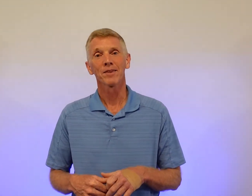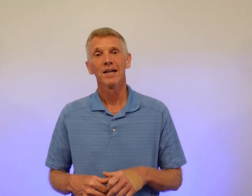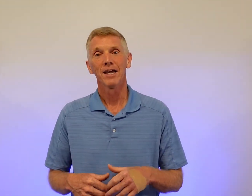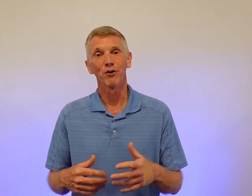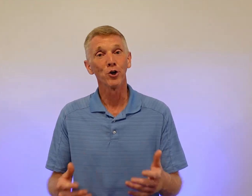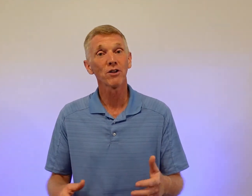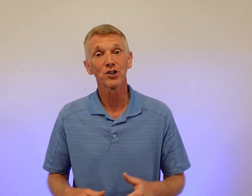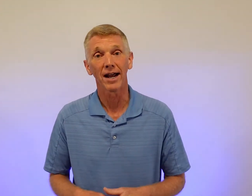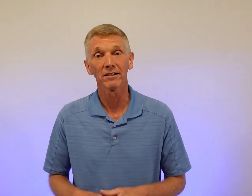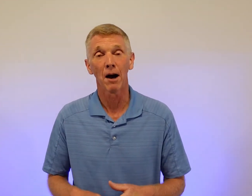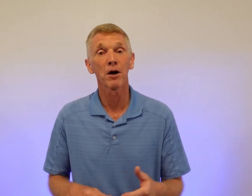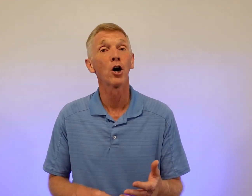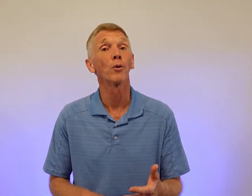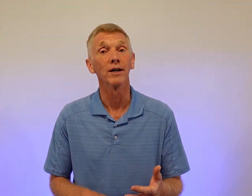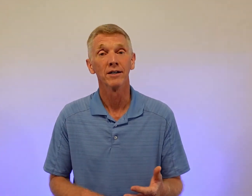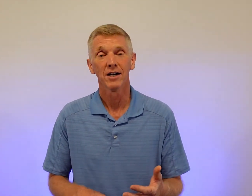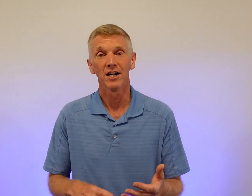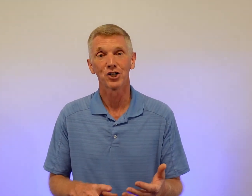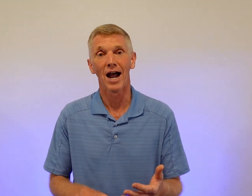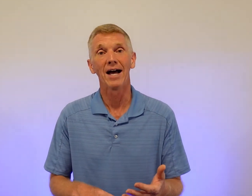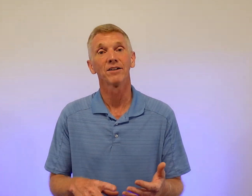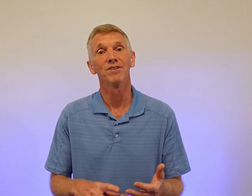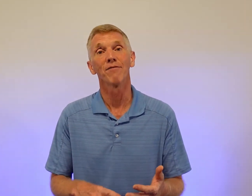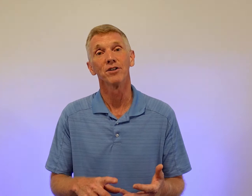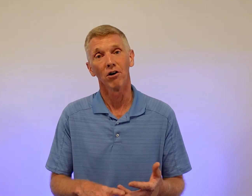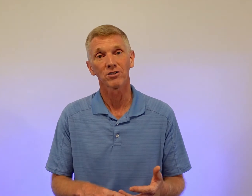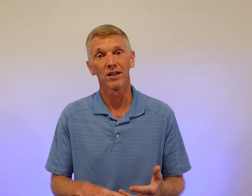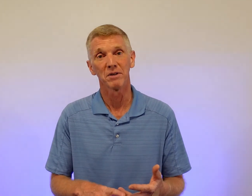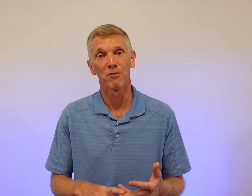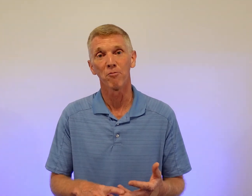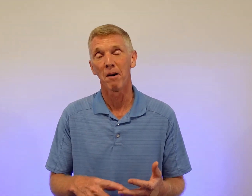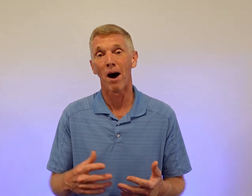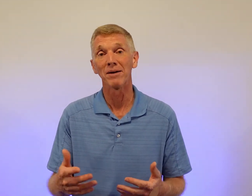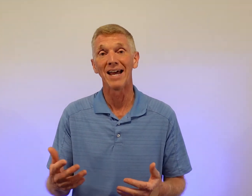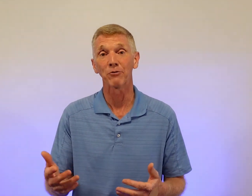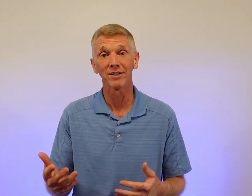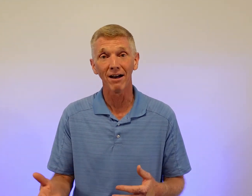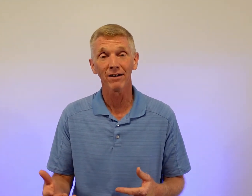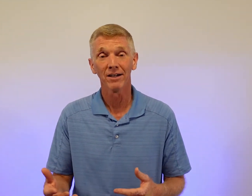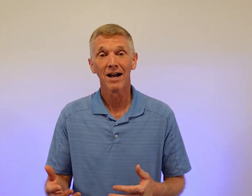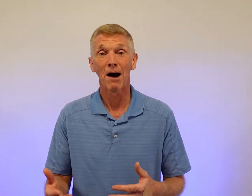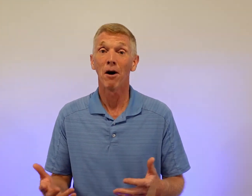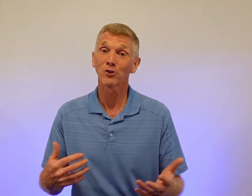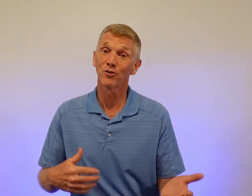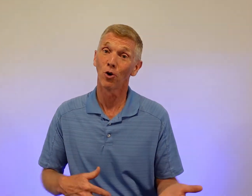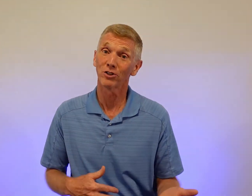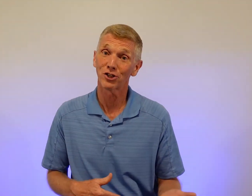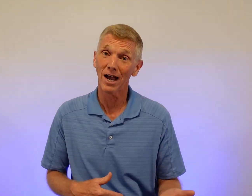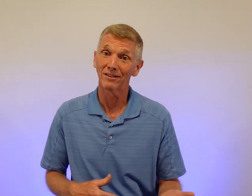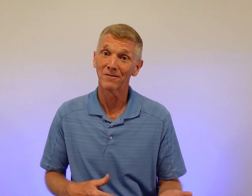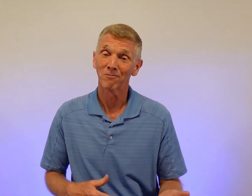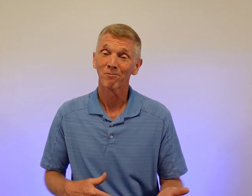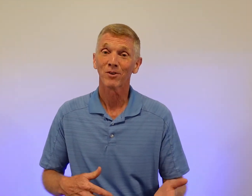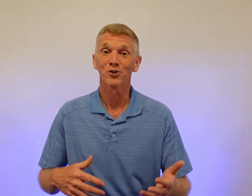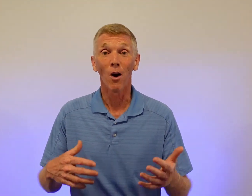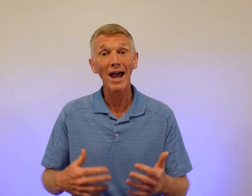If you're new to the channel, I'm a CODA, a child of deaf adults. That means both my mom and dad were deaf. I'm also the oldest child. So I had